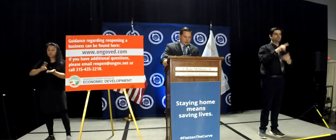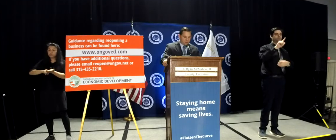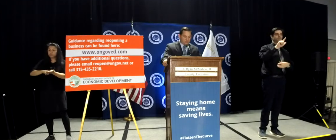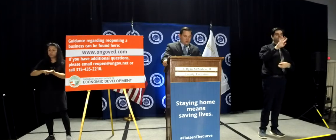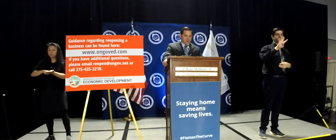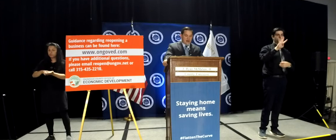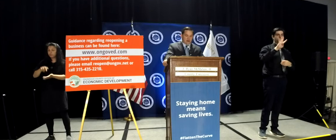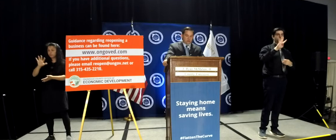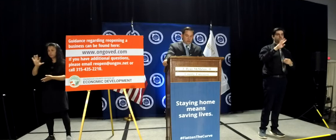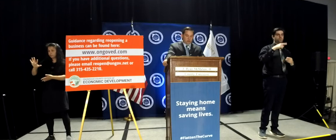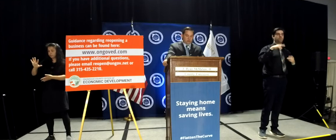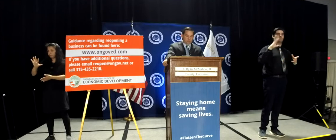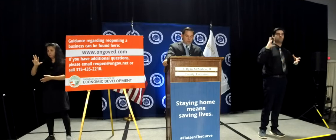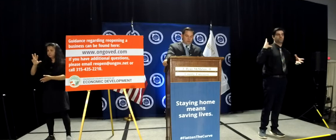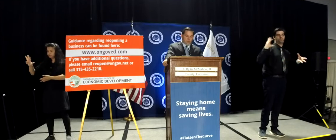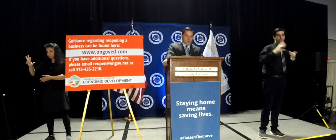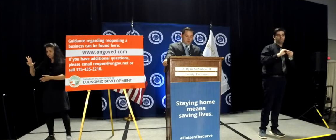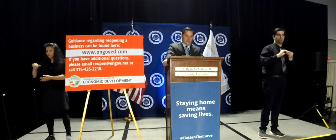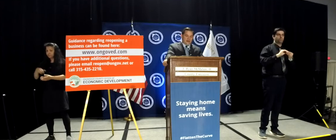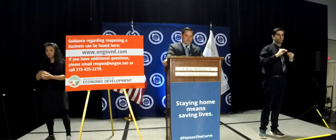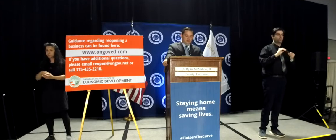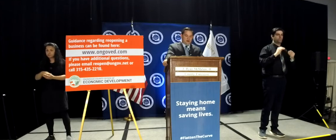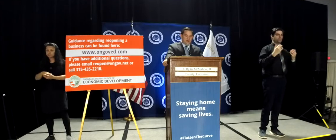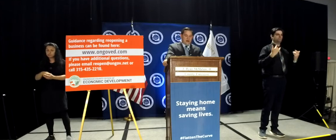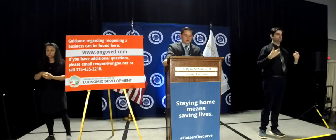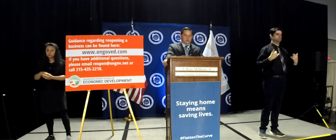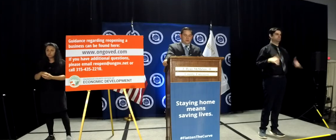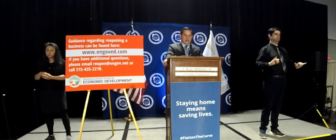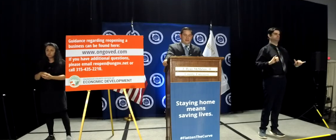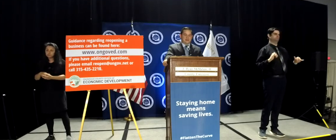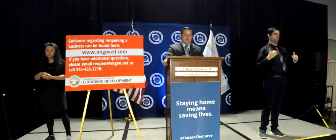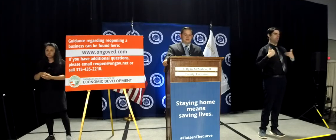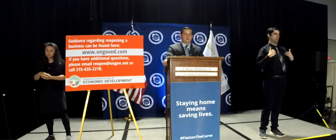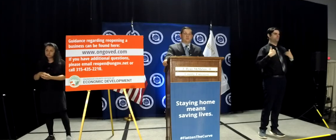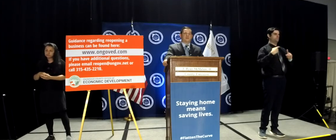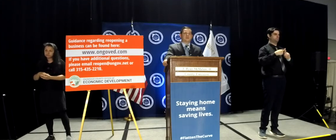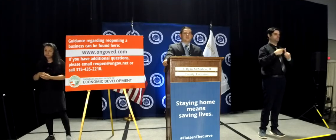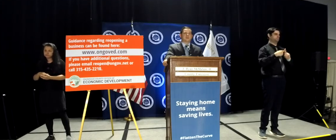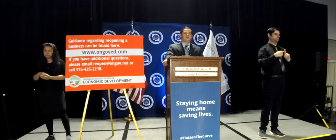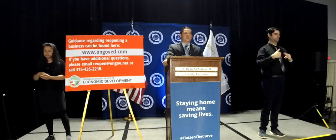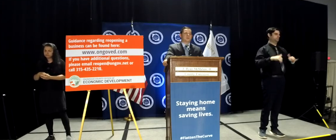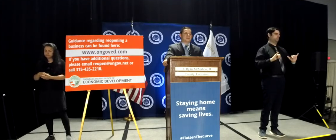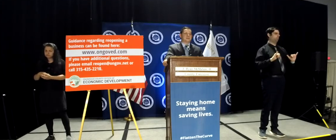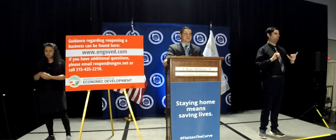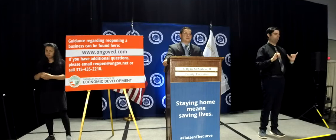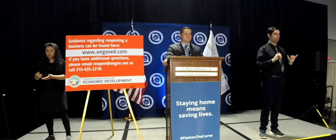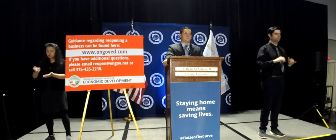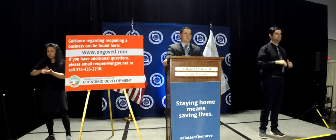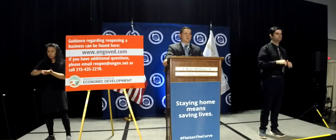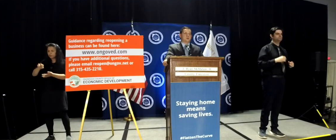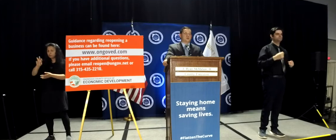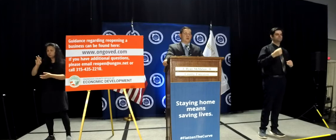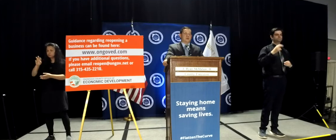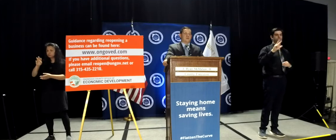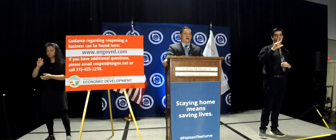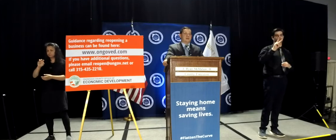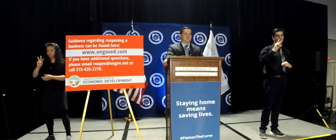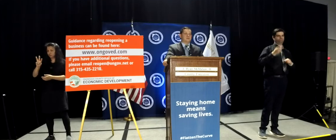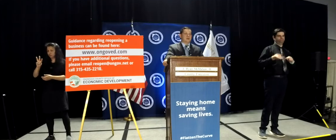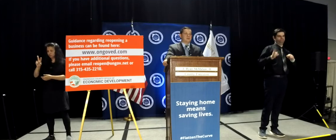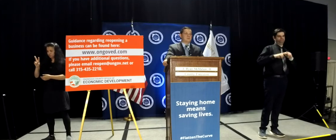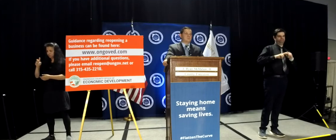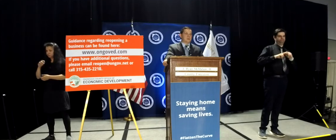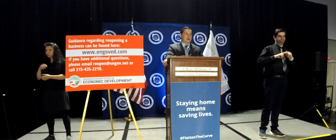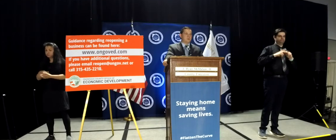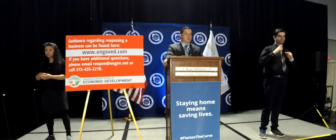going down. Out of the 32, 11 are household contacts of previously confirmed cases. So you have a